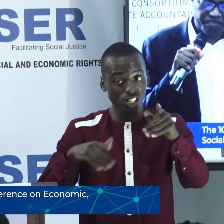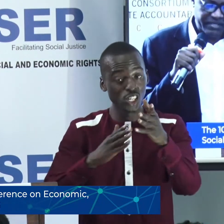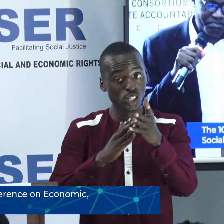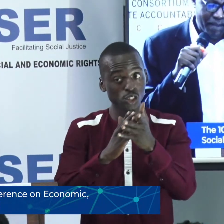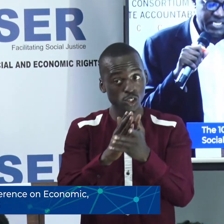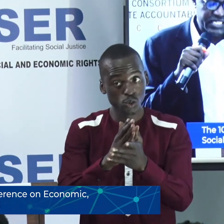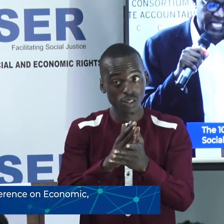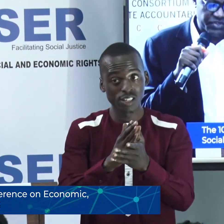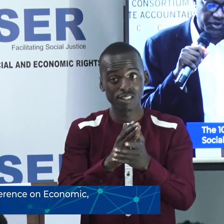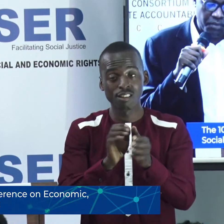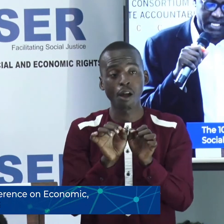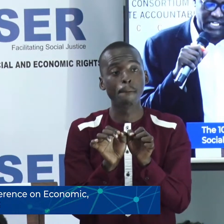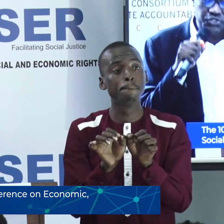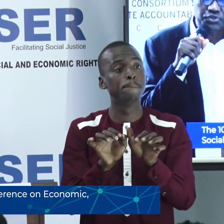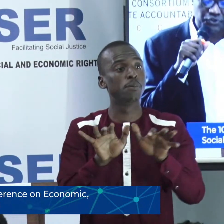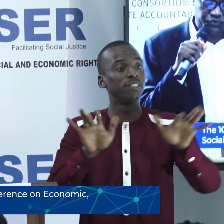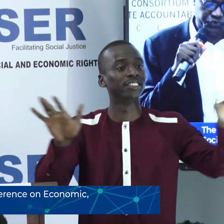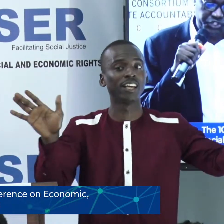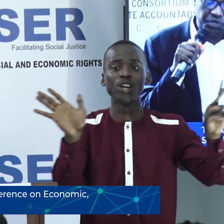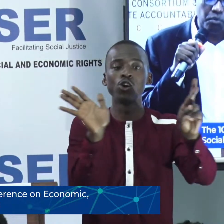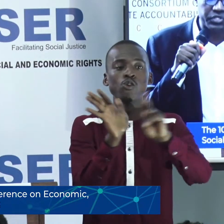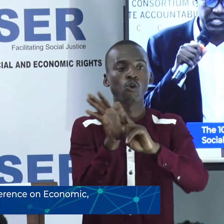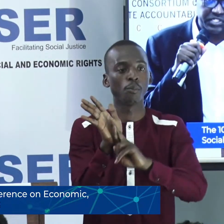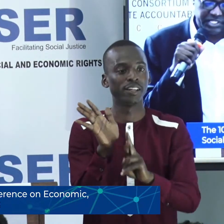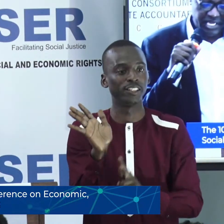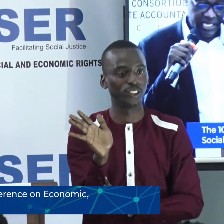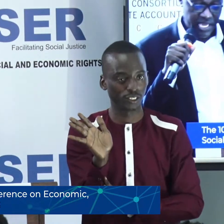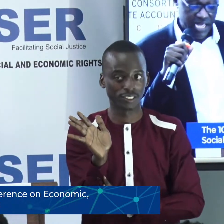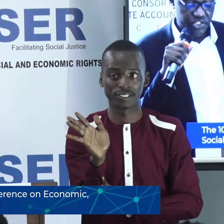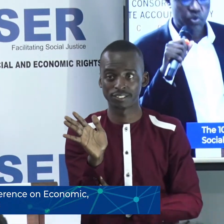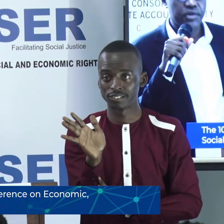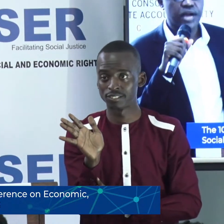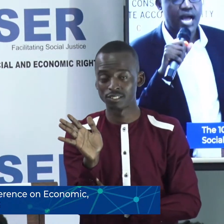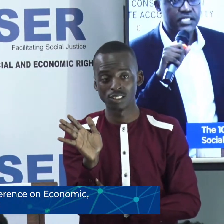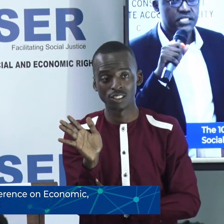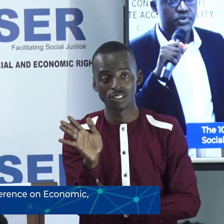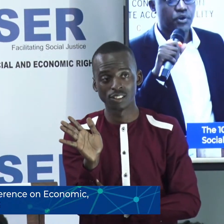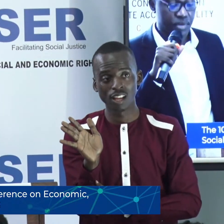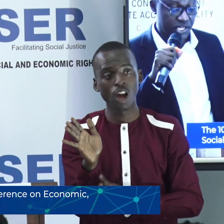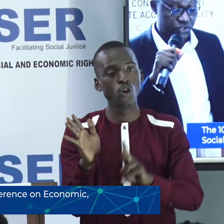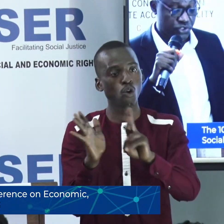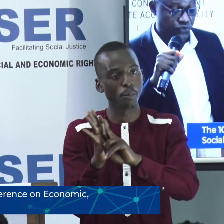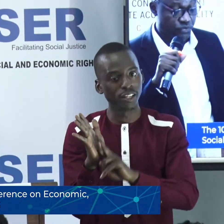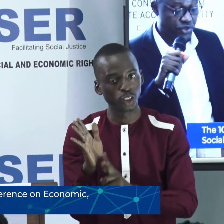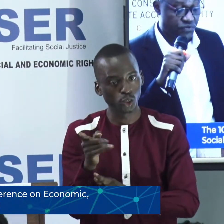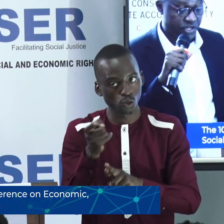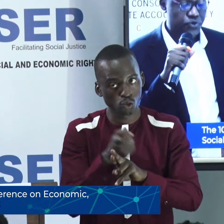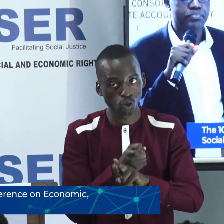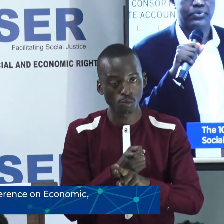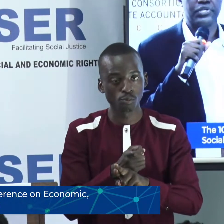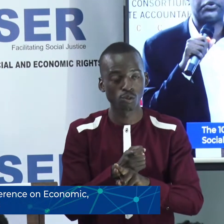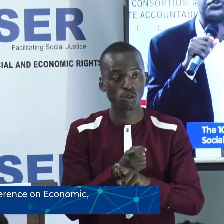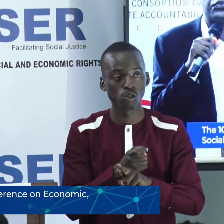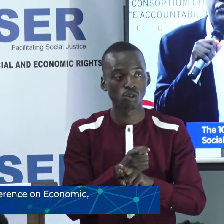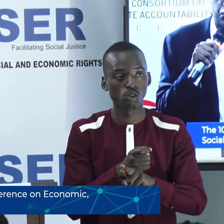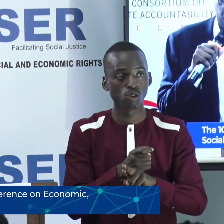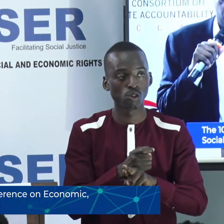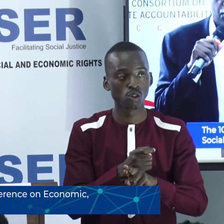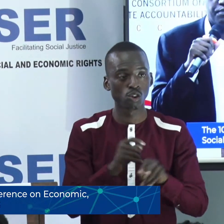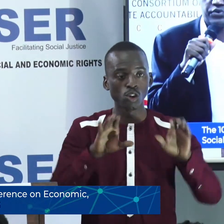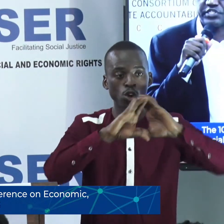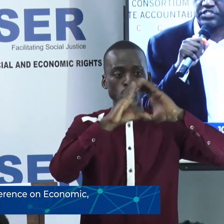we've publicized recommendations of treaty bodies as well as recommendations from the Universal Periodic